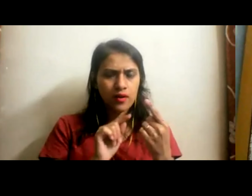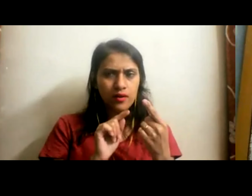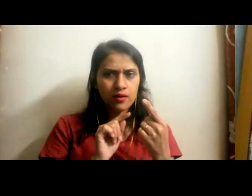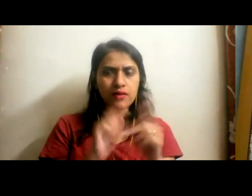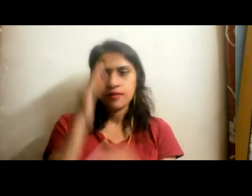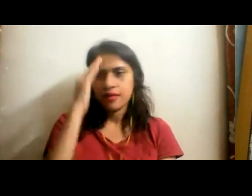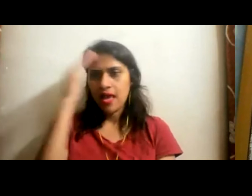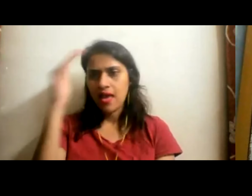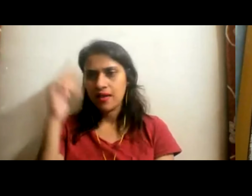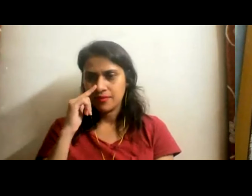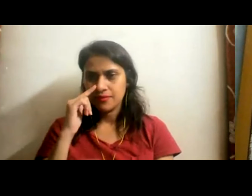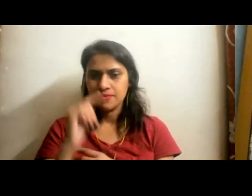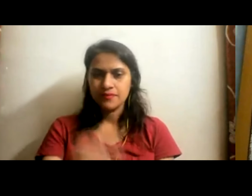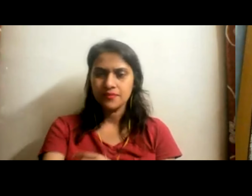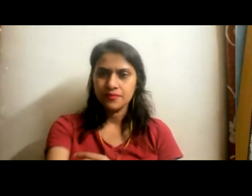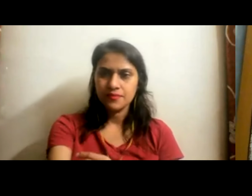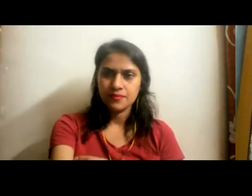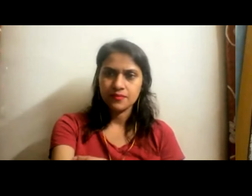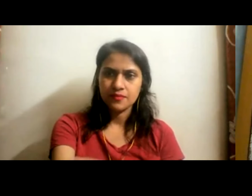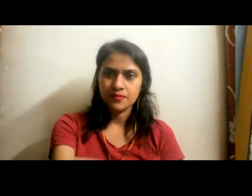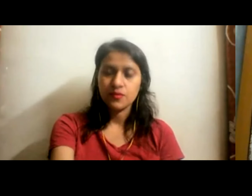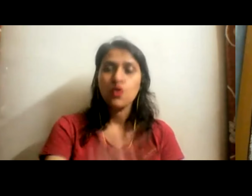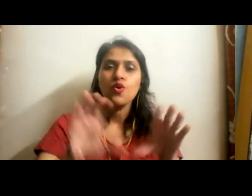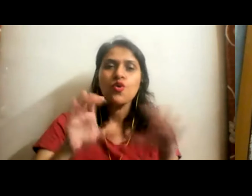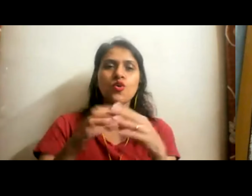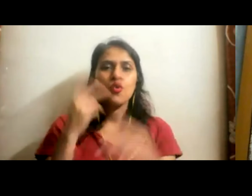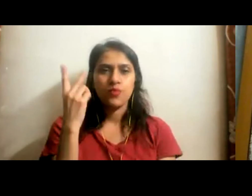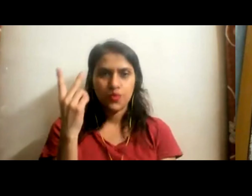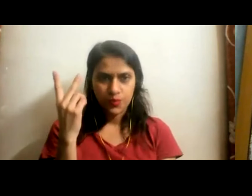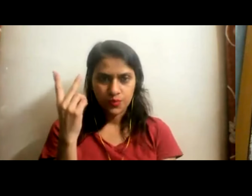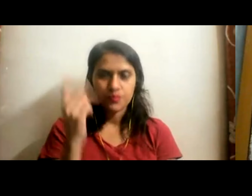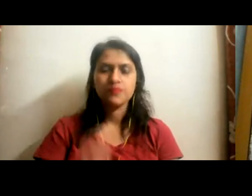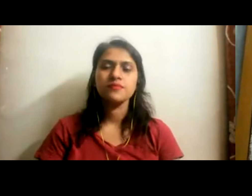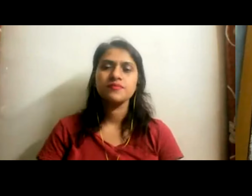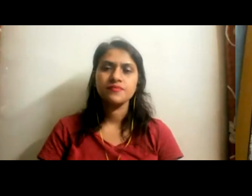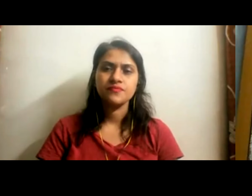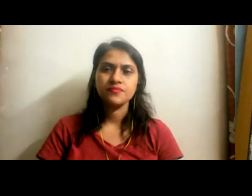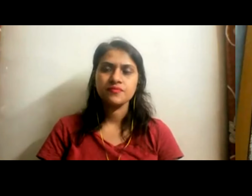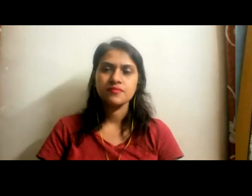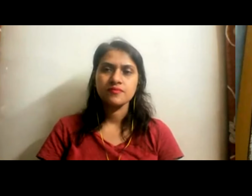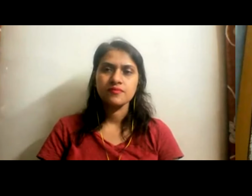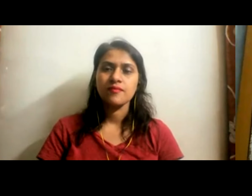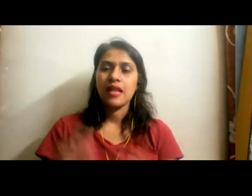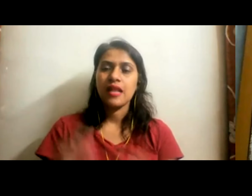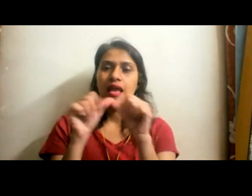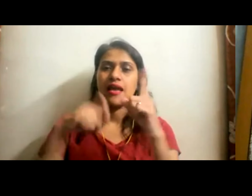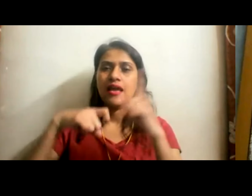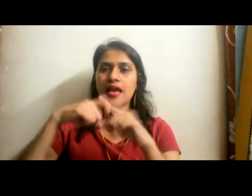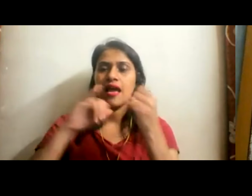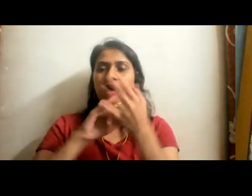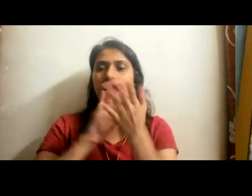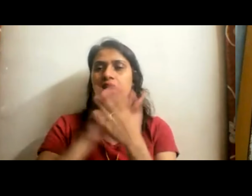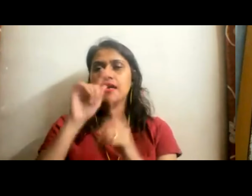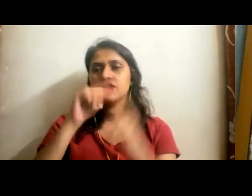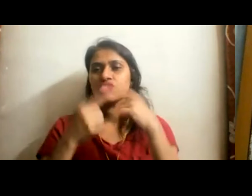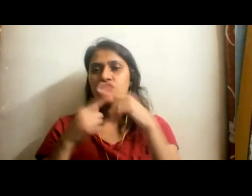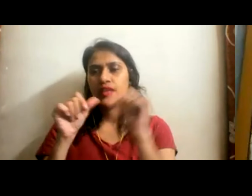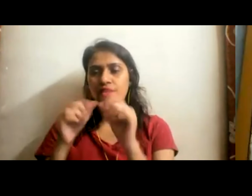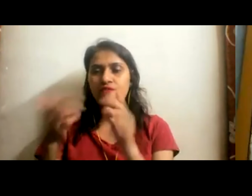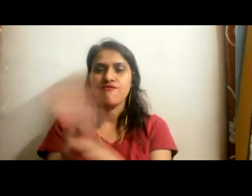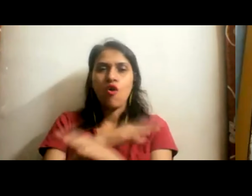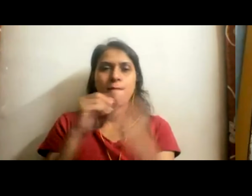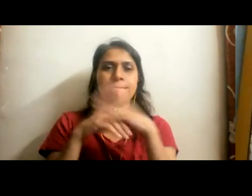Hi, this is from group 2. Yeah. My name is Akshata. I'm from Bangalore. So Yeah, we have